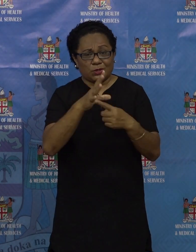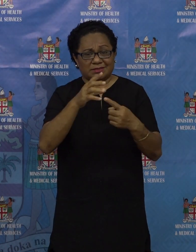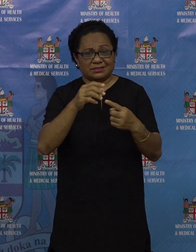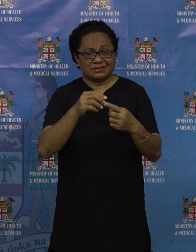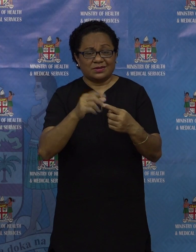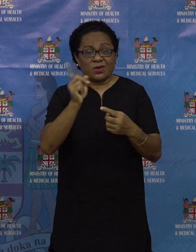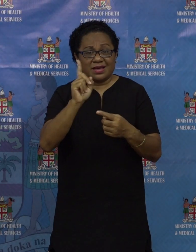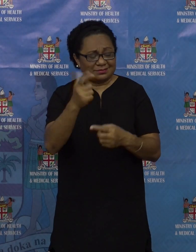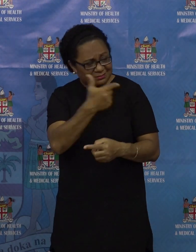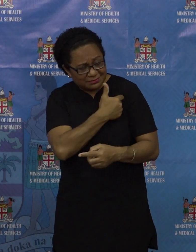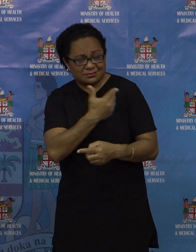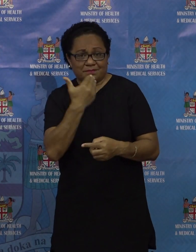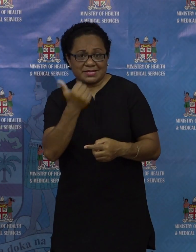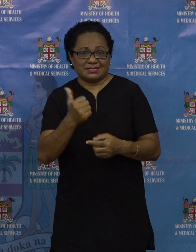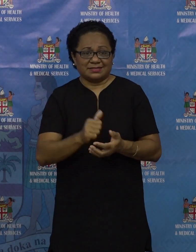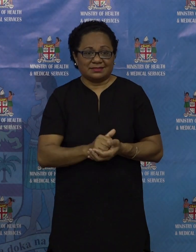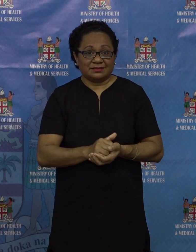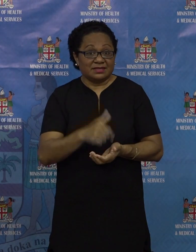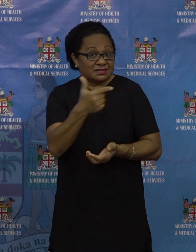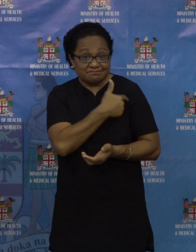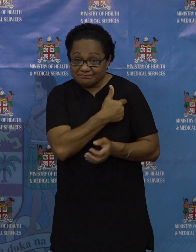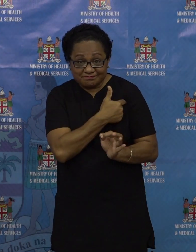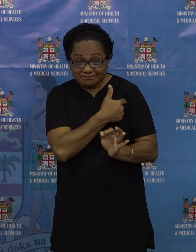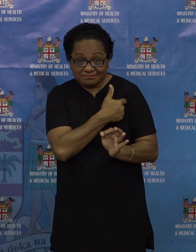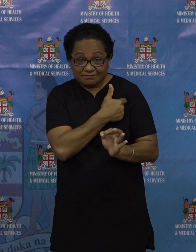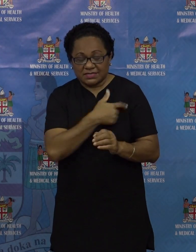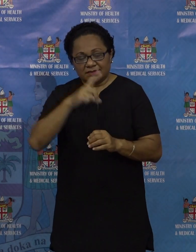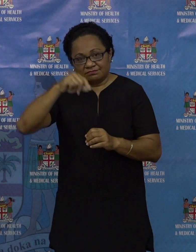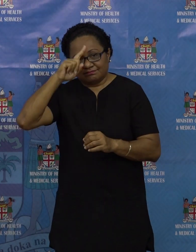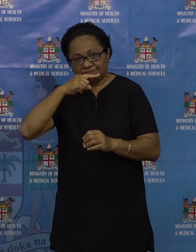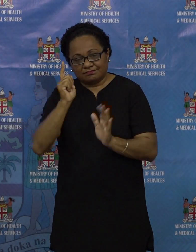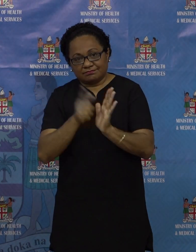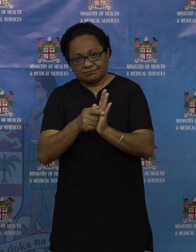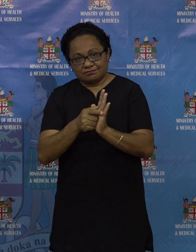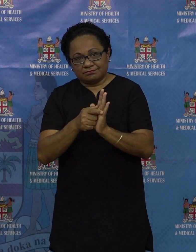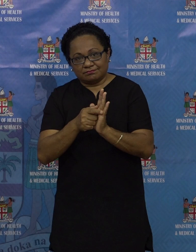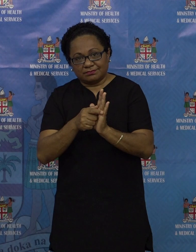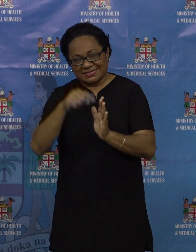Get vaccinated or take the risk of becoming extremely ill from COVID-19.